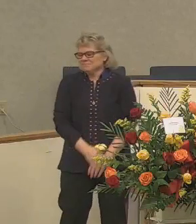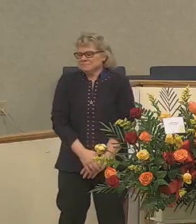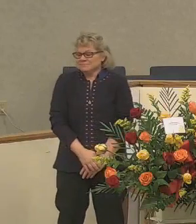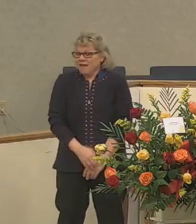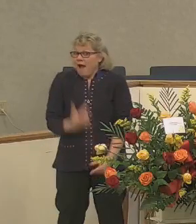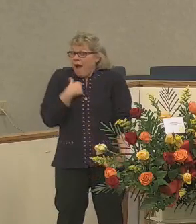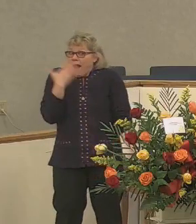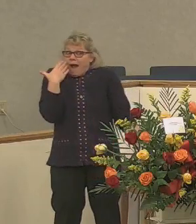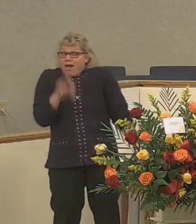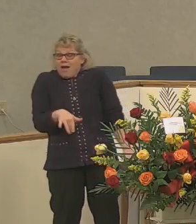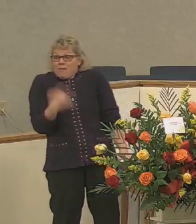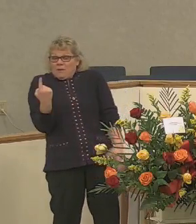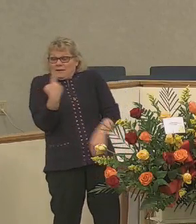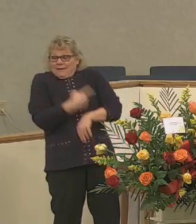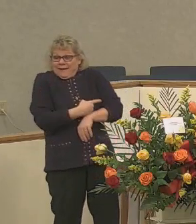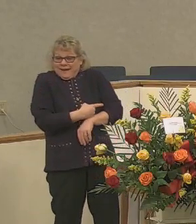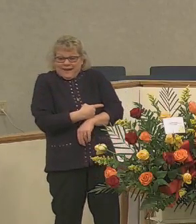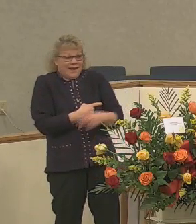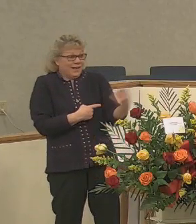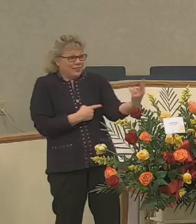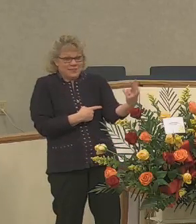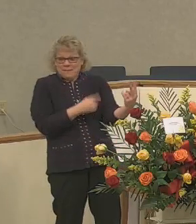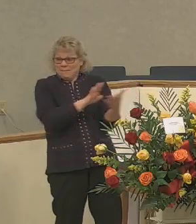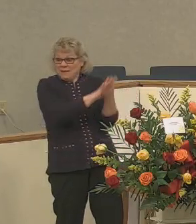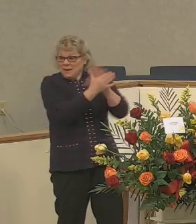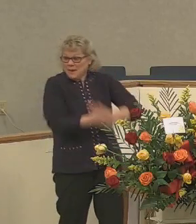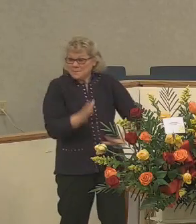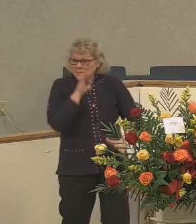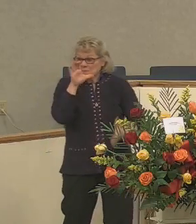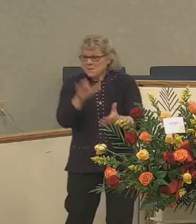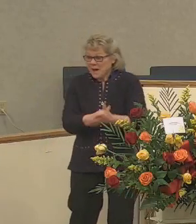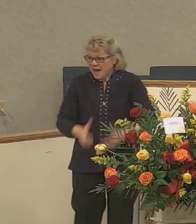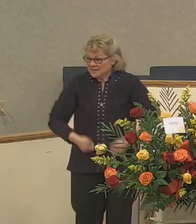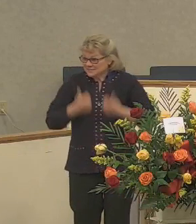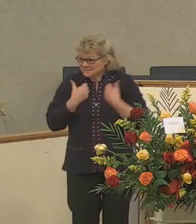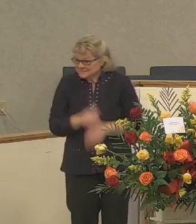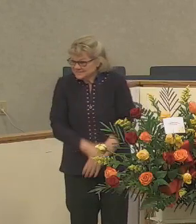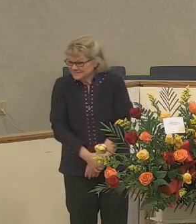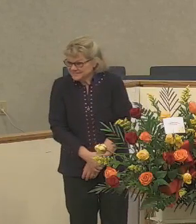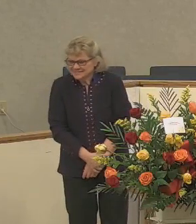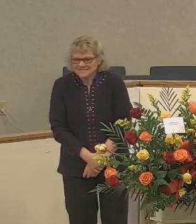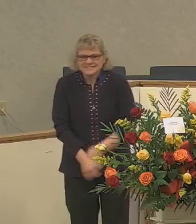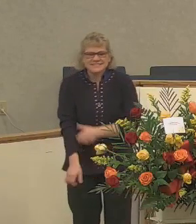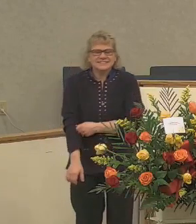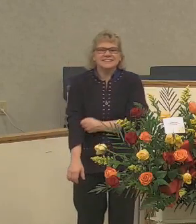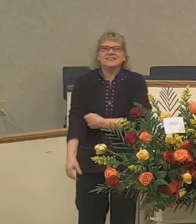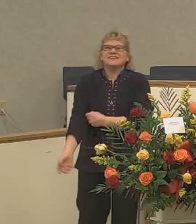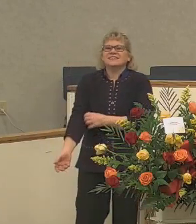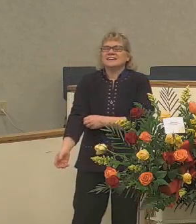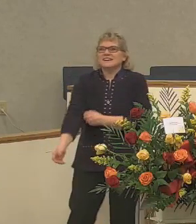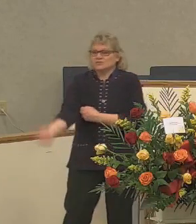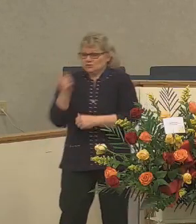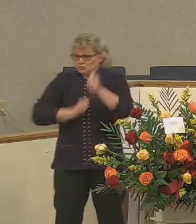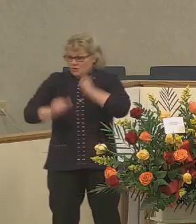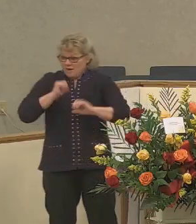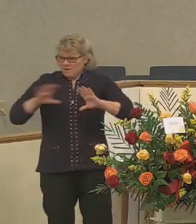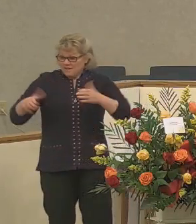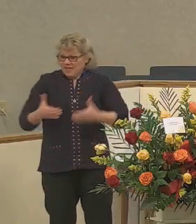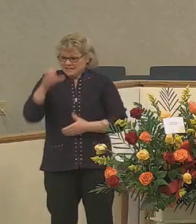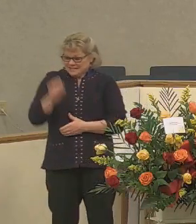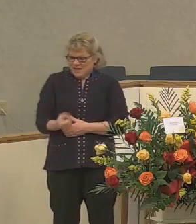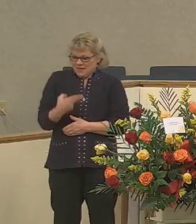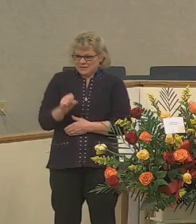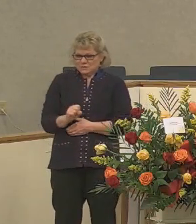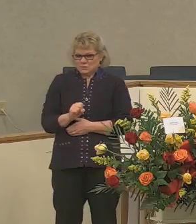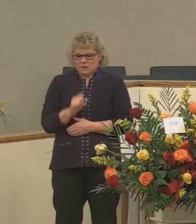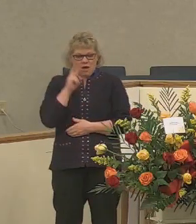Little did we know that someday they would be our lifelong wives. It was in the dramatics class at South High School where I